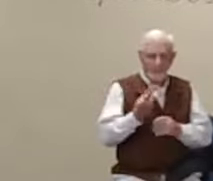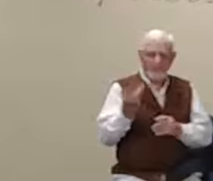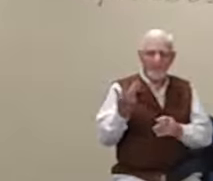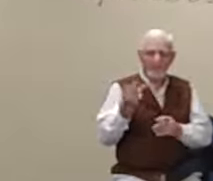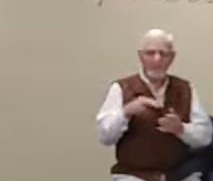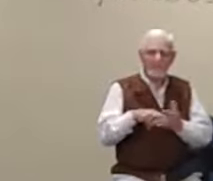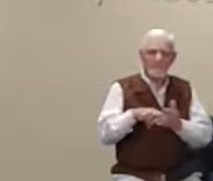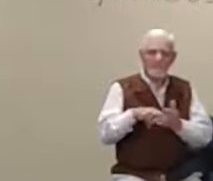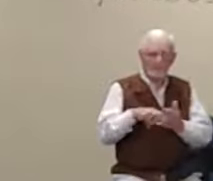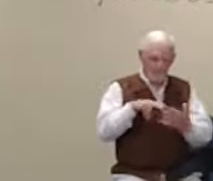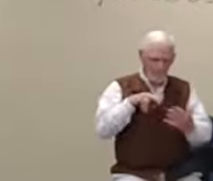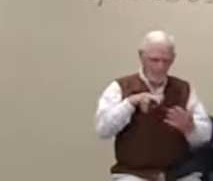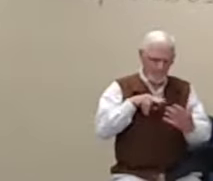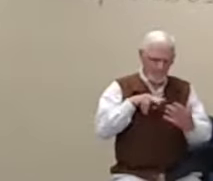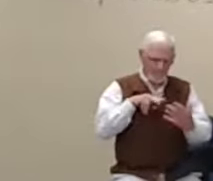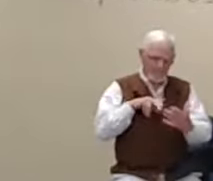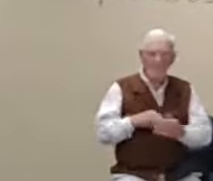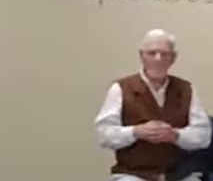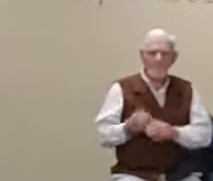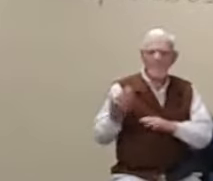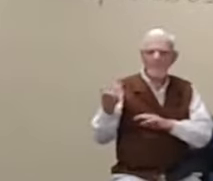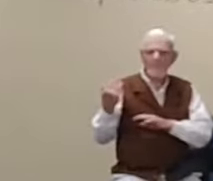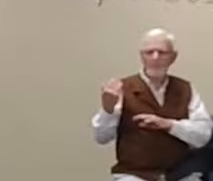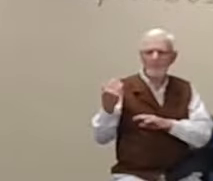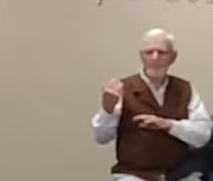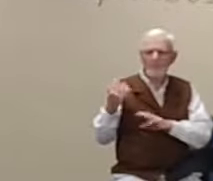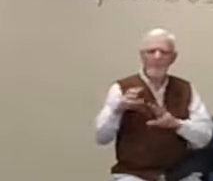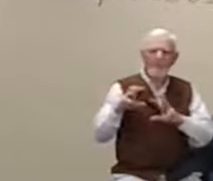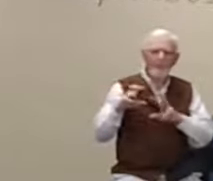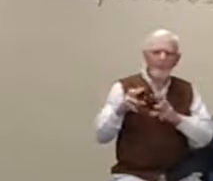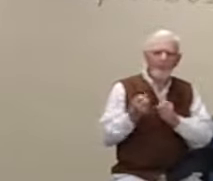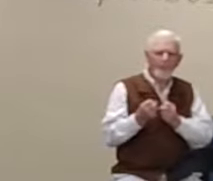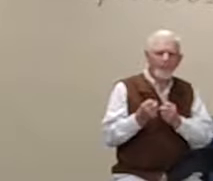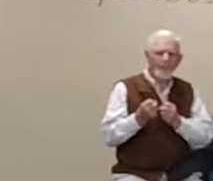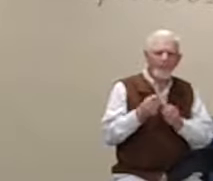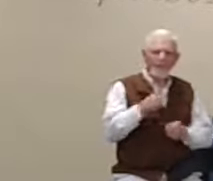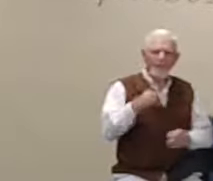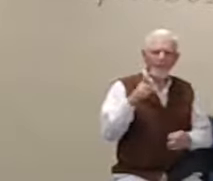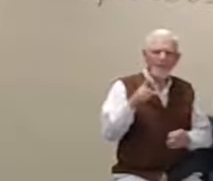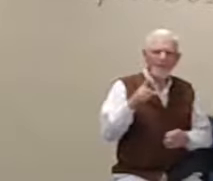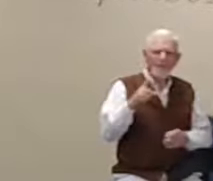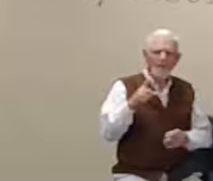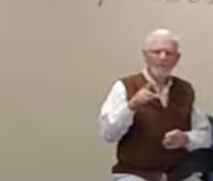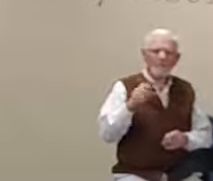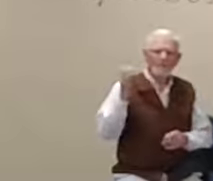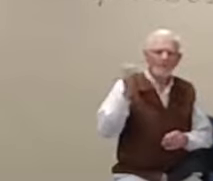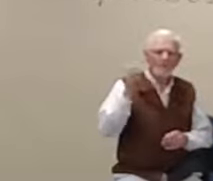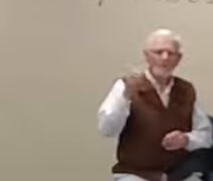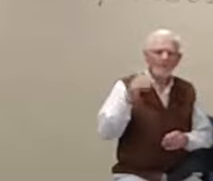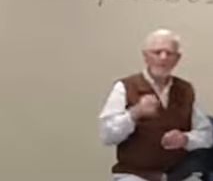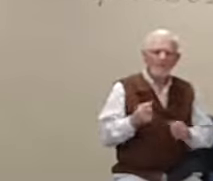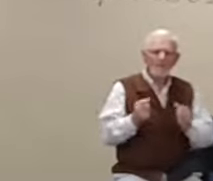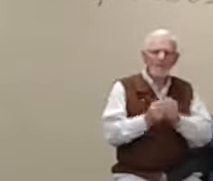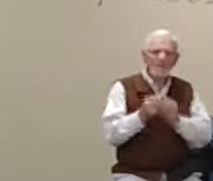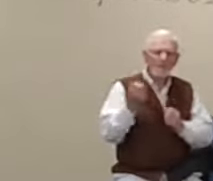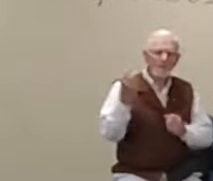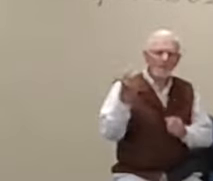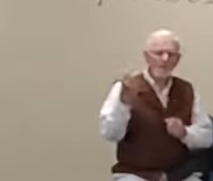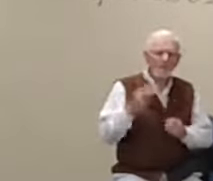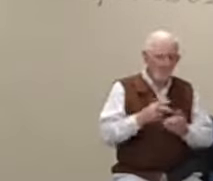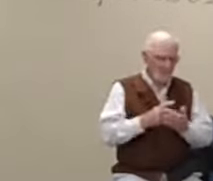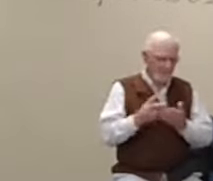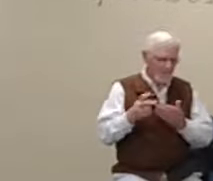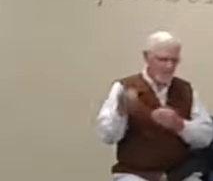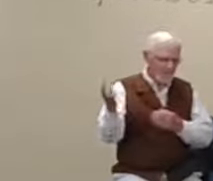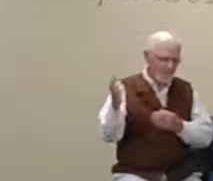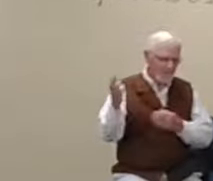this passage that are past tense, and you can kind of sum up the Lord's ministry with the 12, and it begins with verse 6.